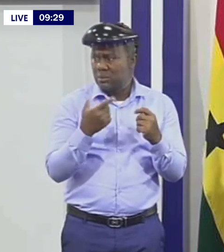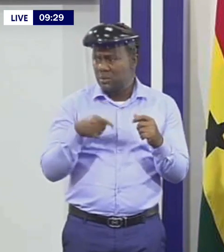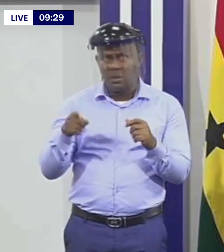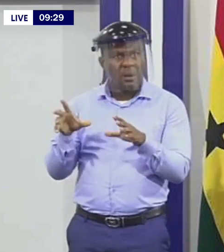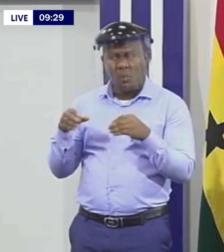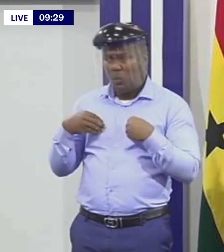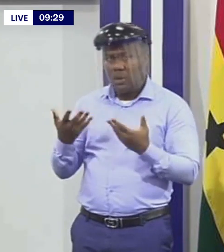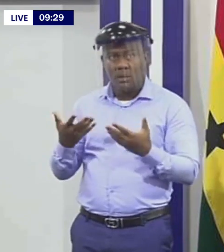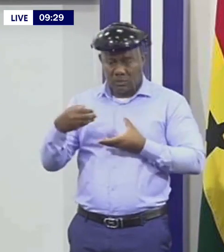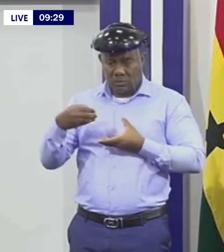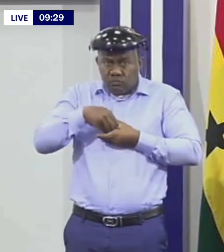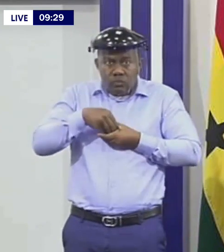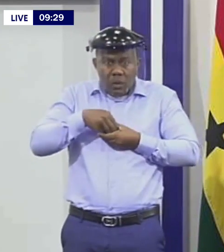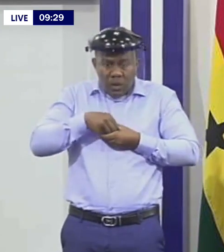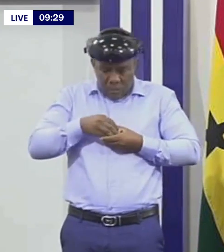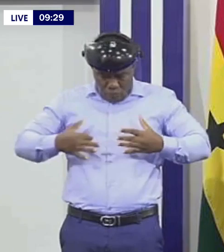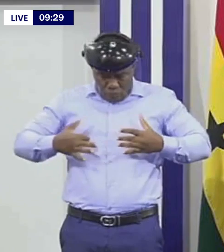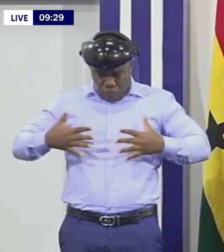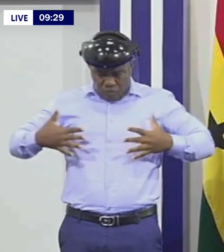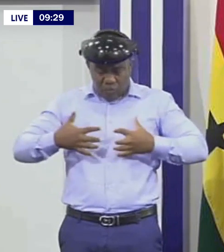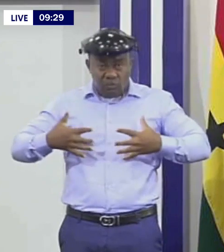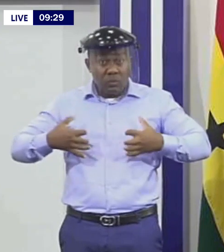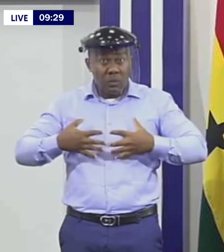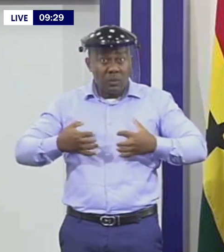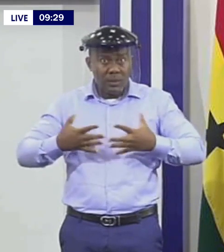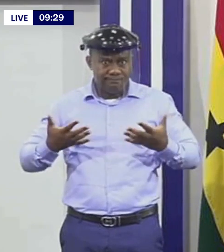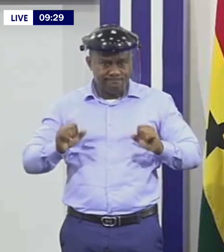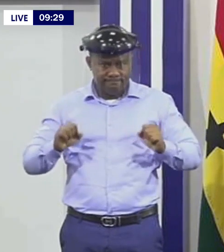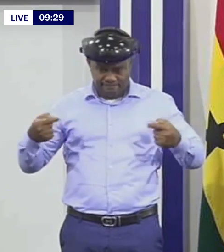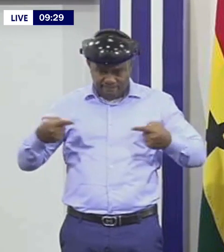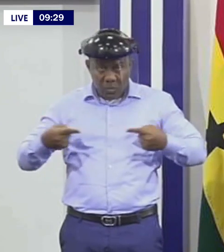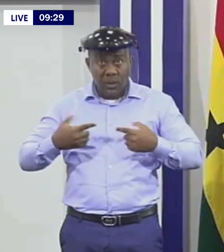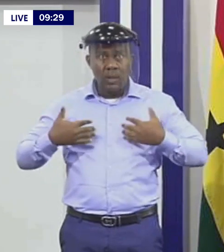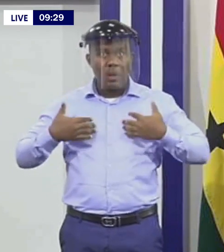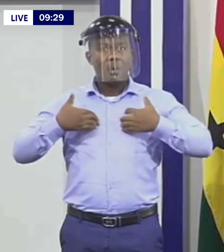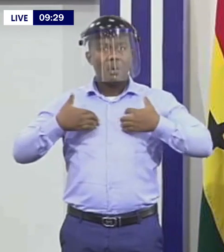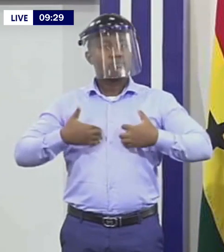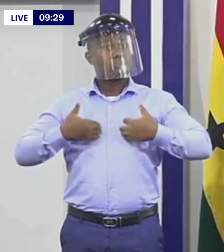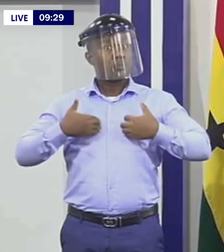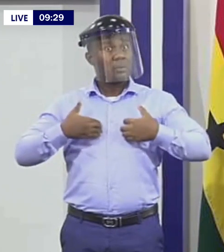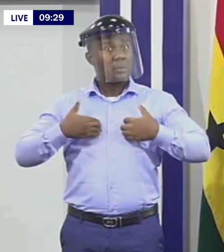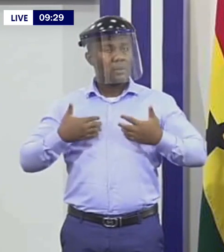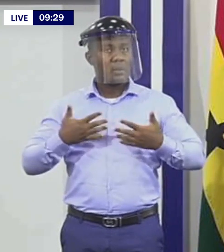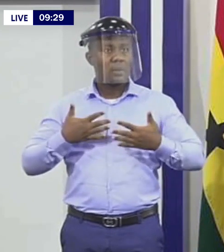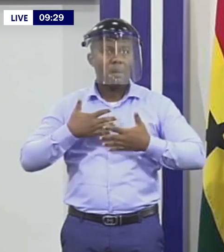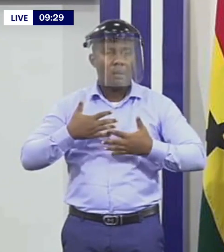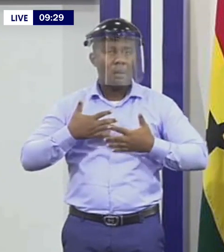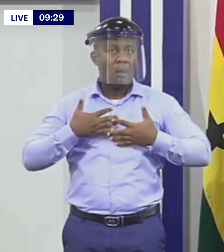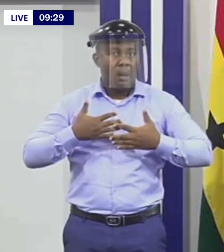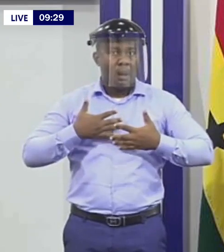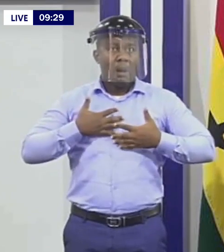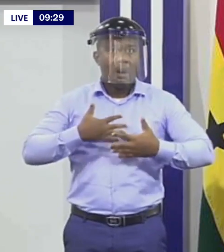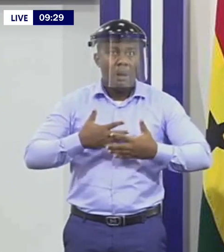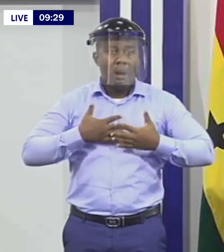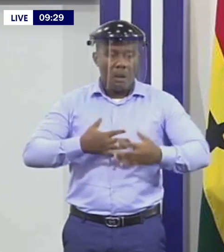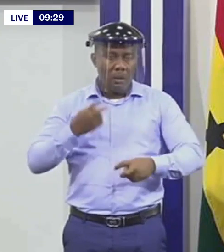tolerable to the body, and this is how disease starts. If this accumulates a lot within the lungs, then the respiratory symptoms, the breathing